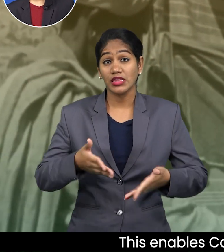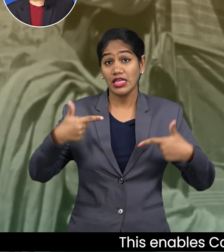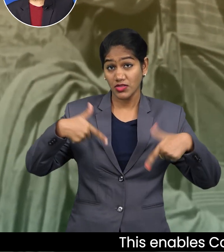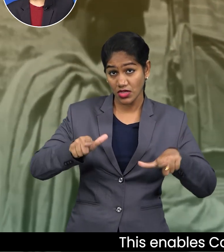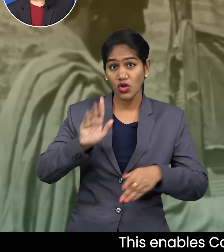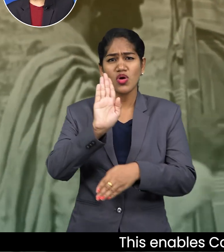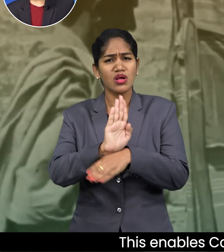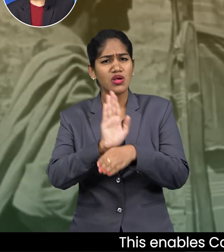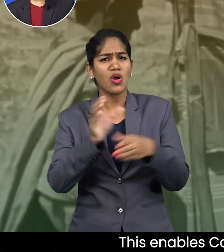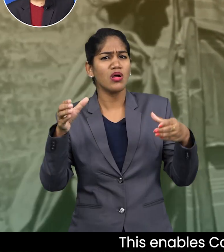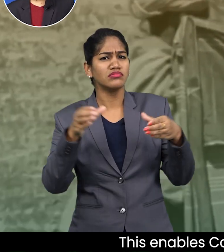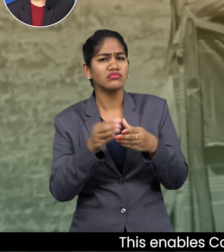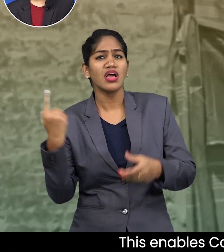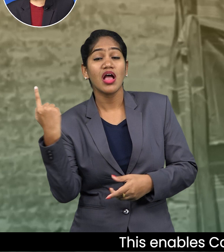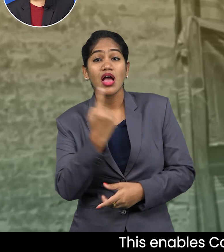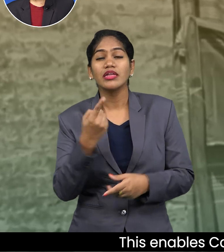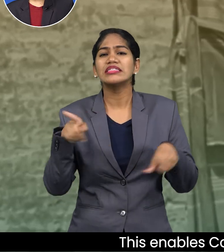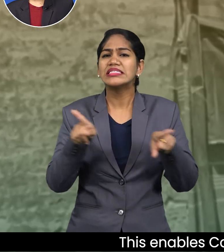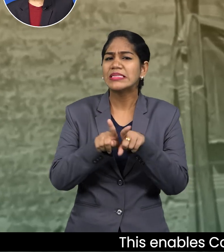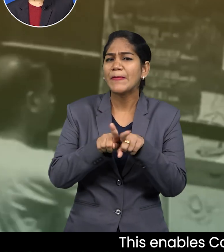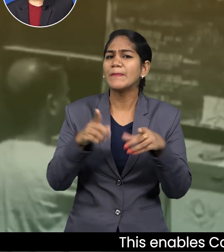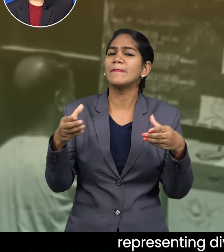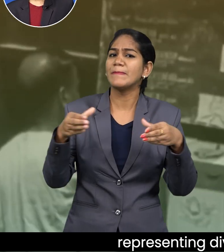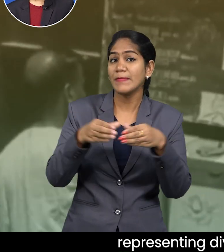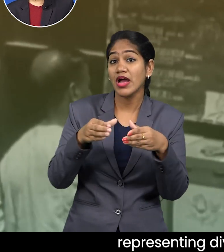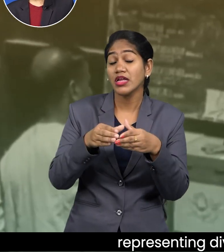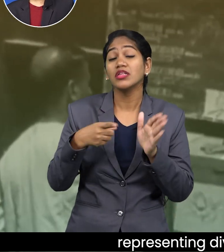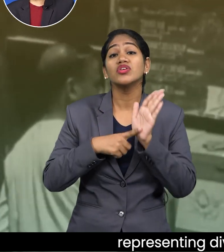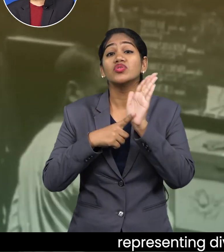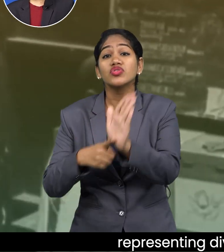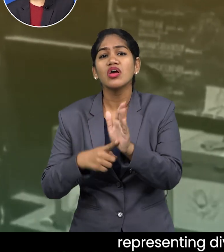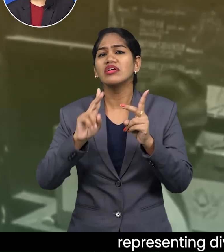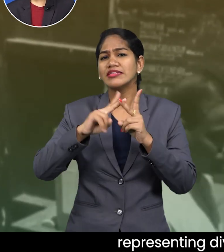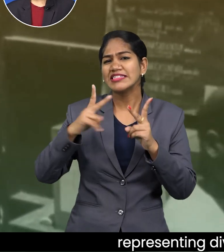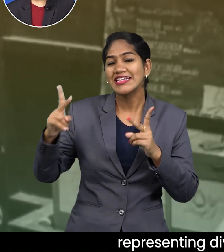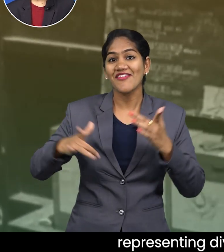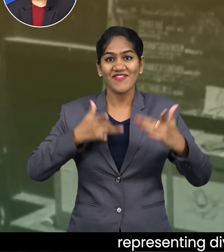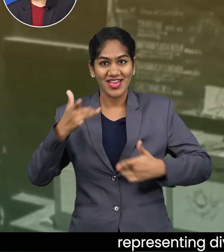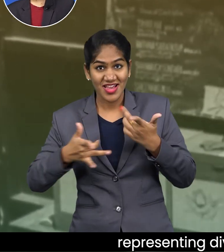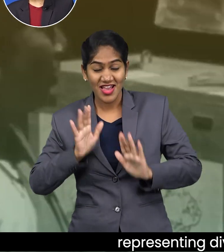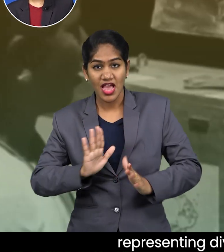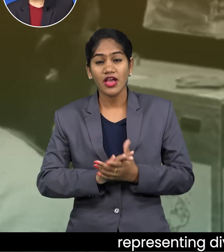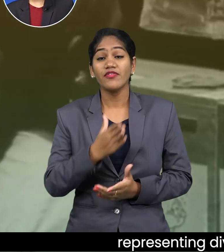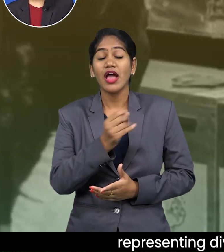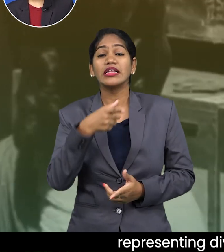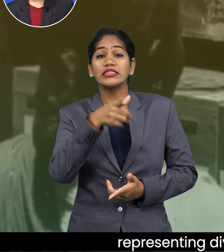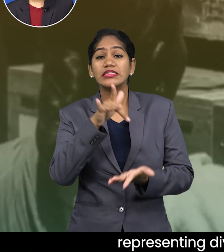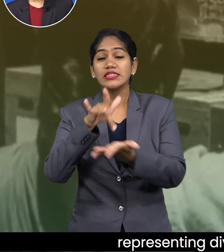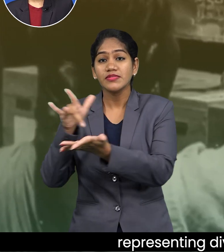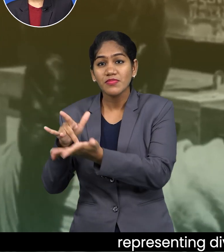This enables Congress to appear as the party representing diverse interests and